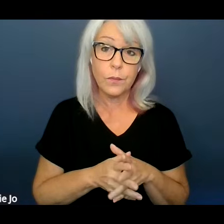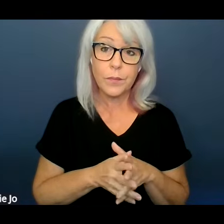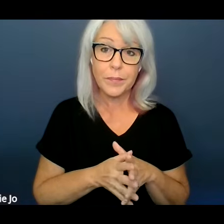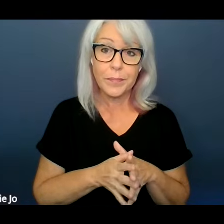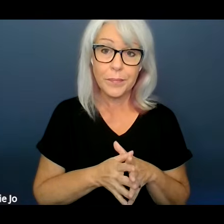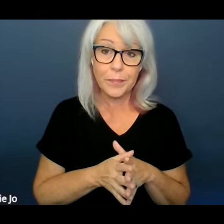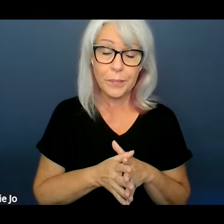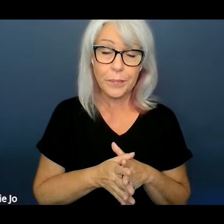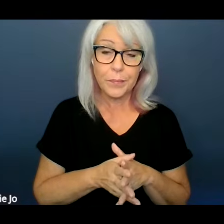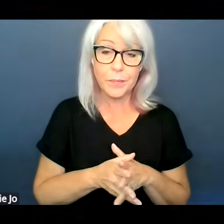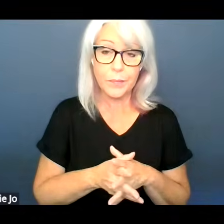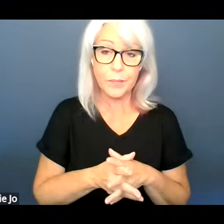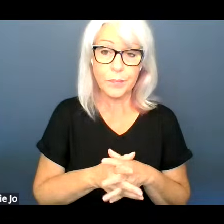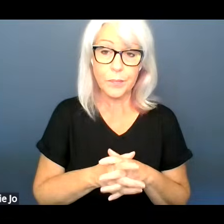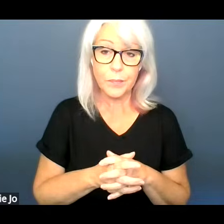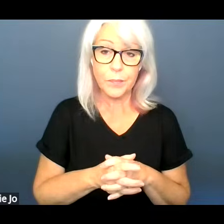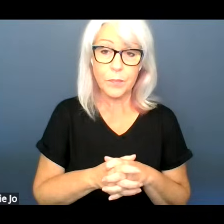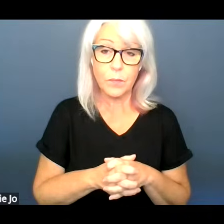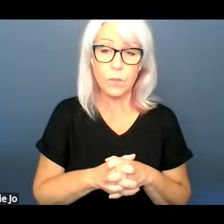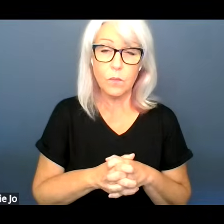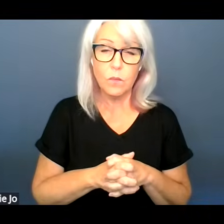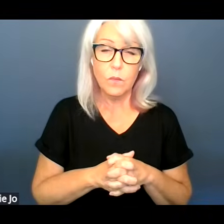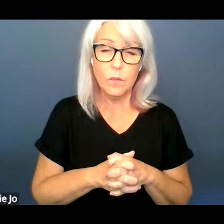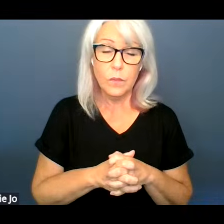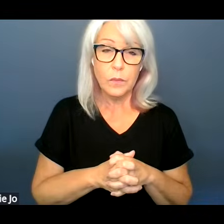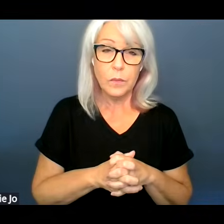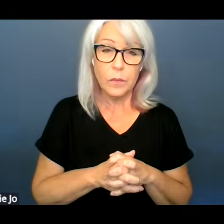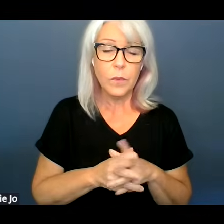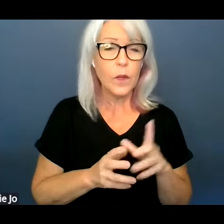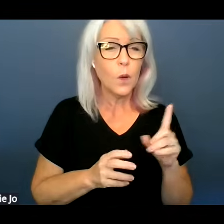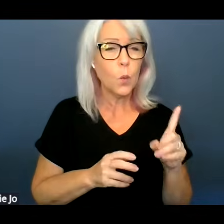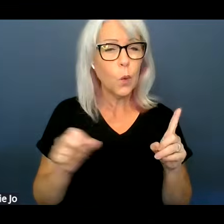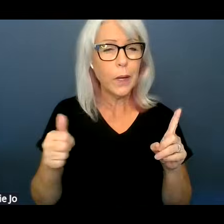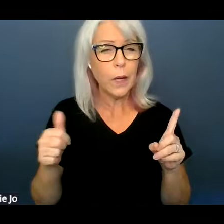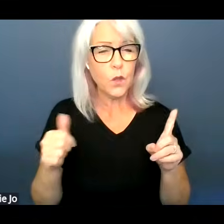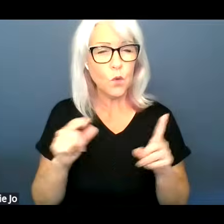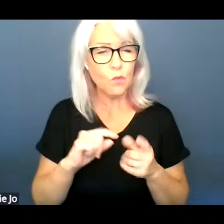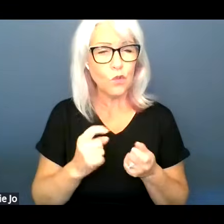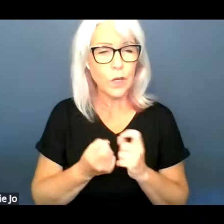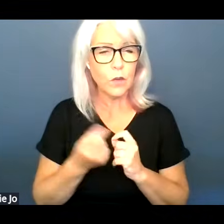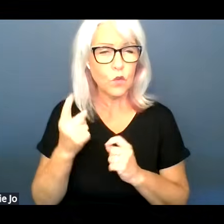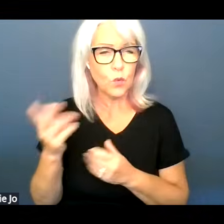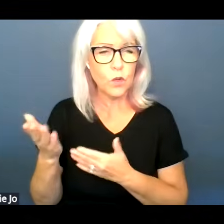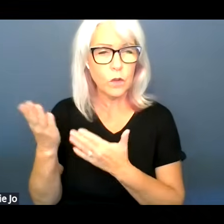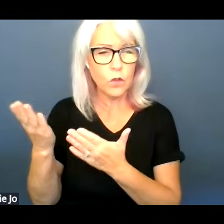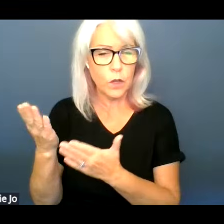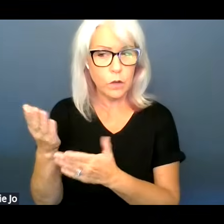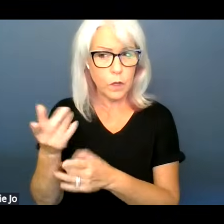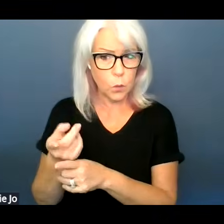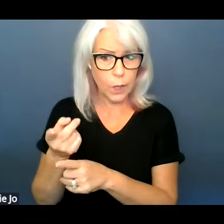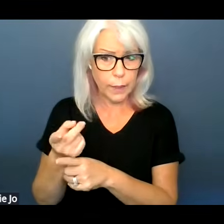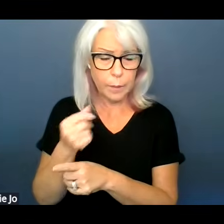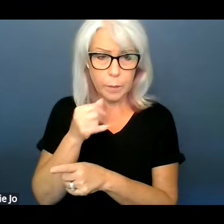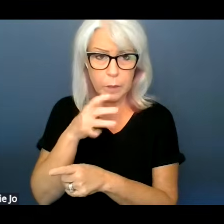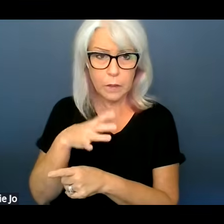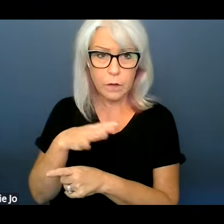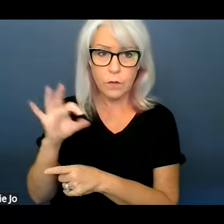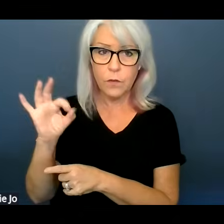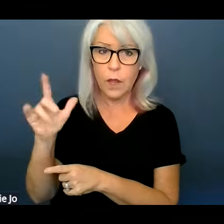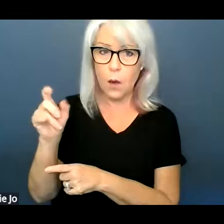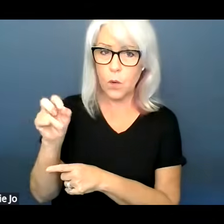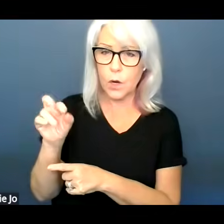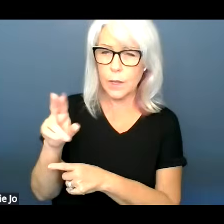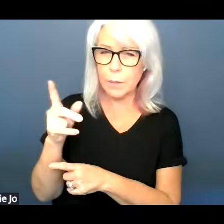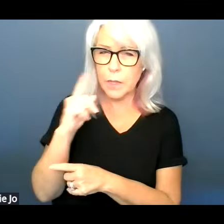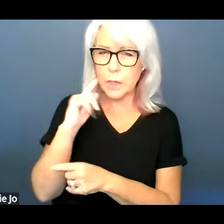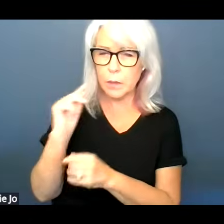and there was one other change that you were suggesting, Ms. Flowers, that, let me clarify what